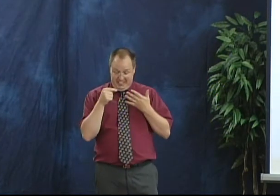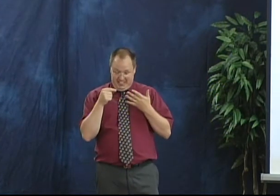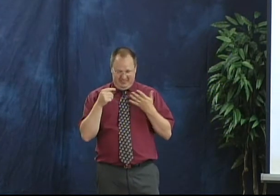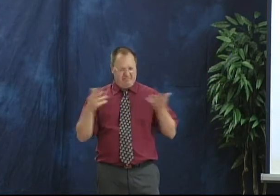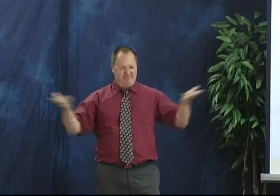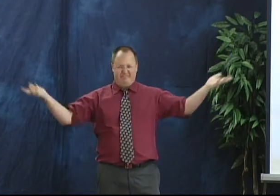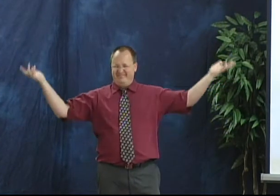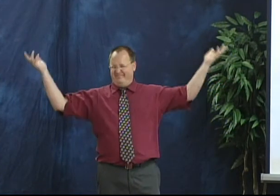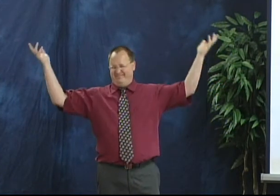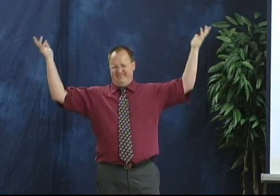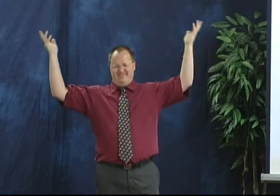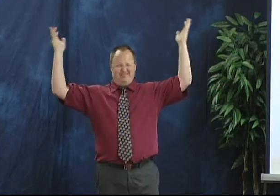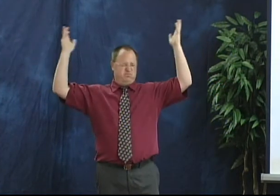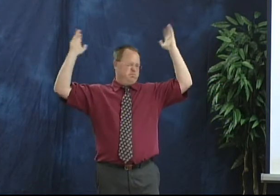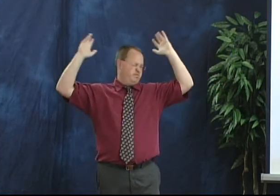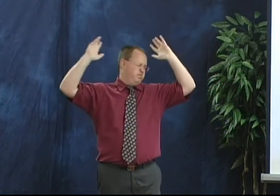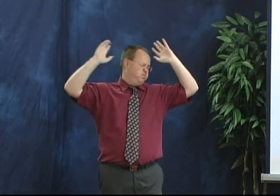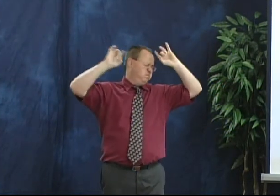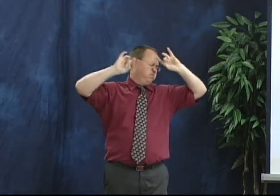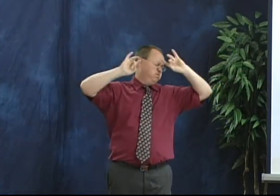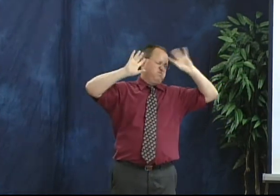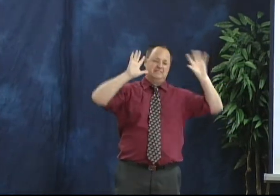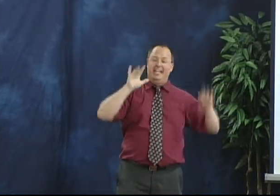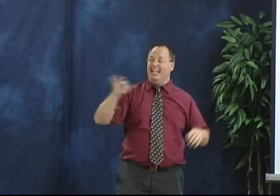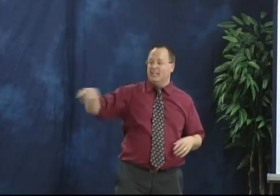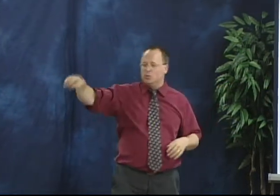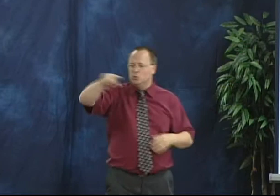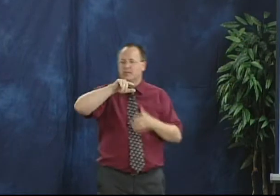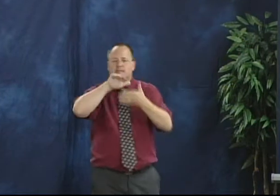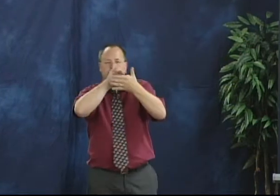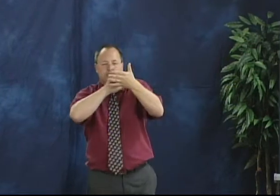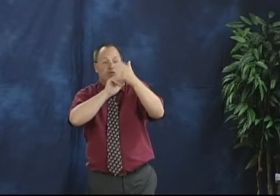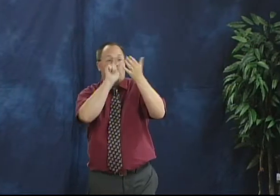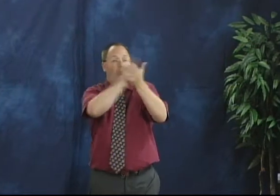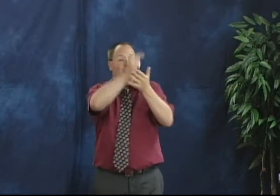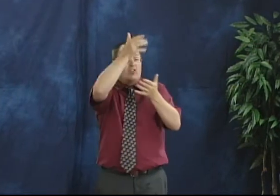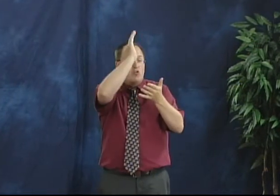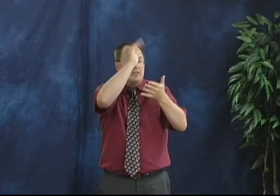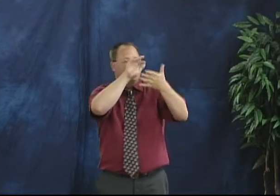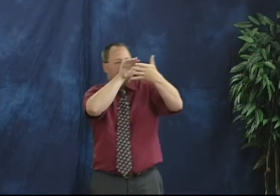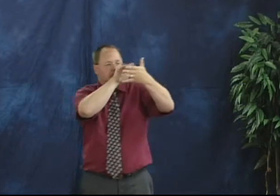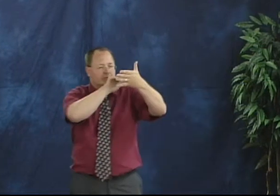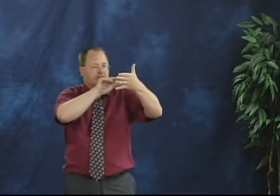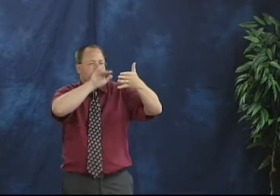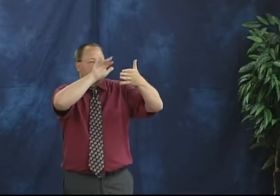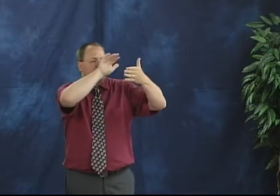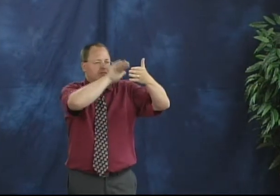The person who is poor in spirit sees nothing good in himself.